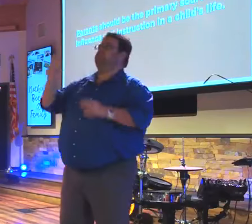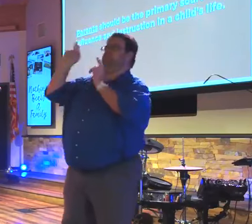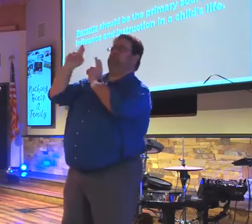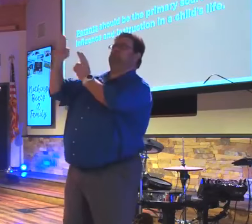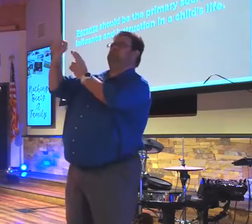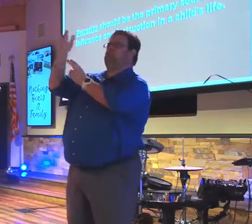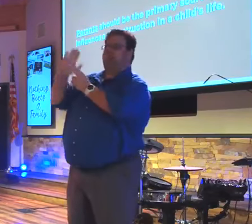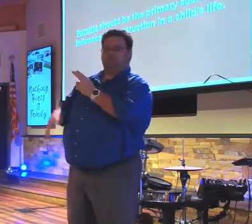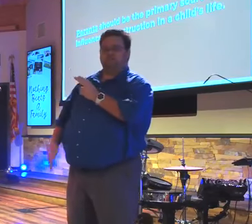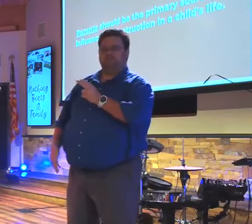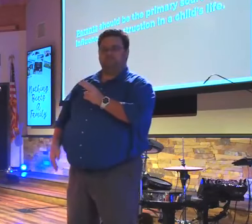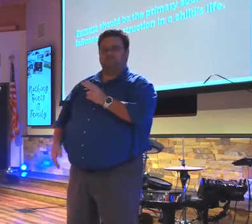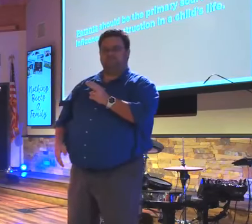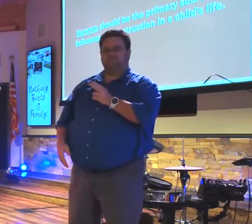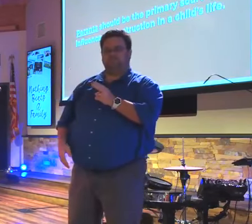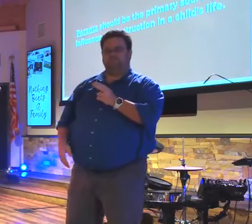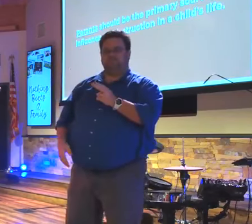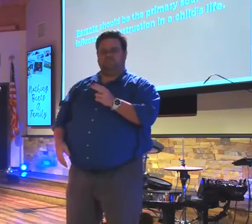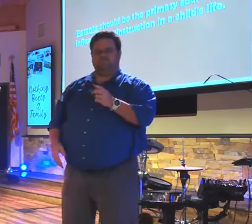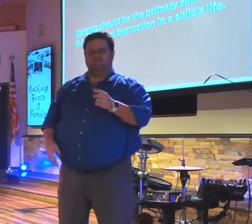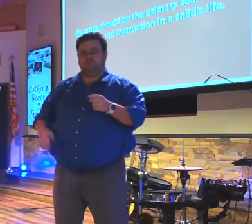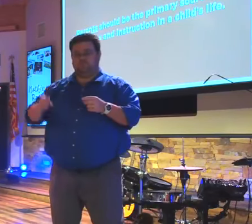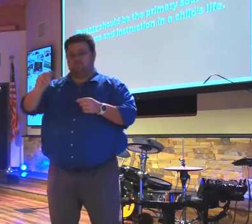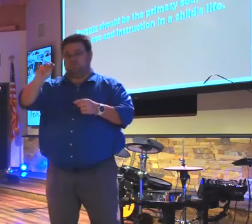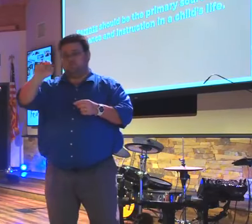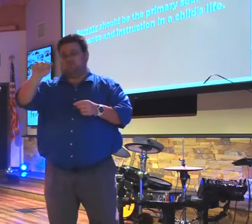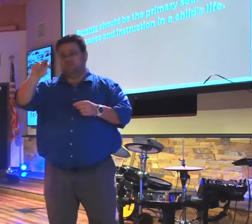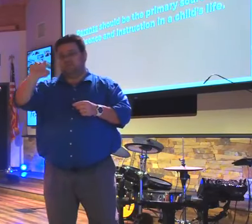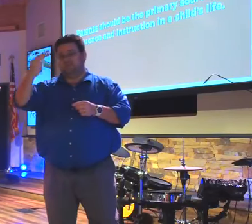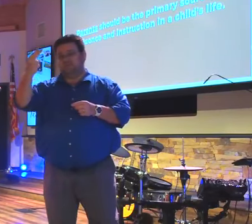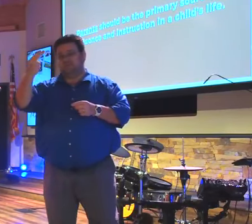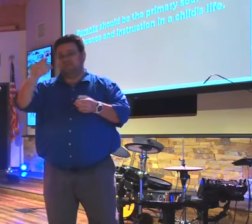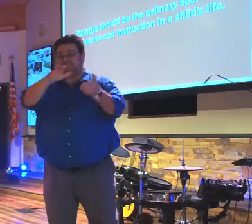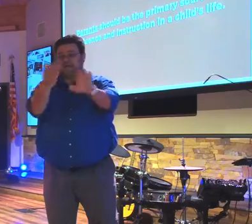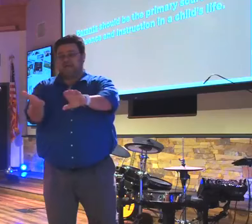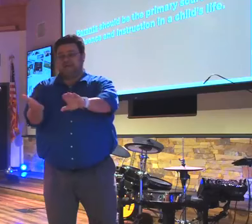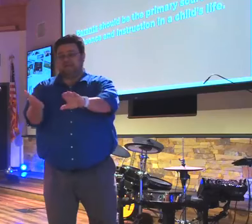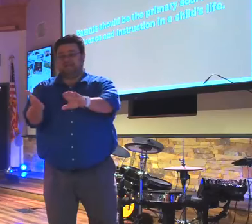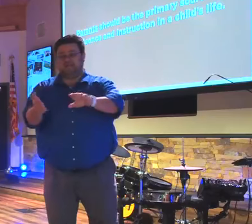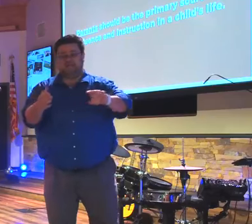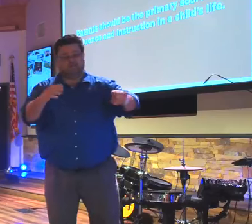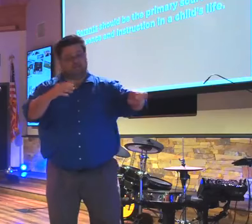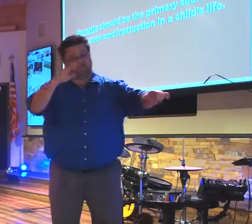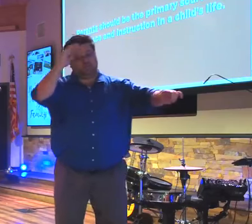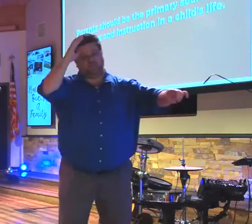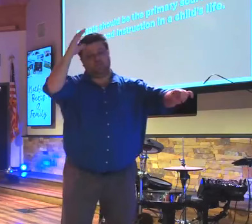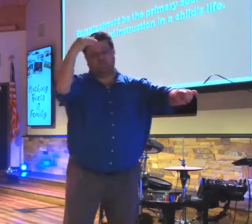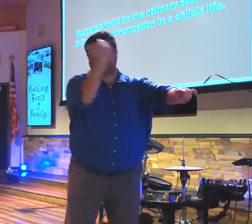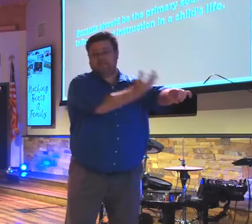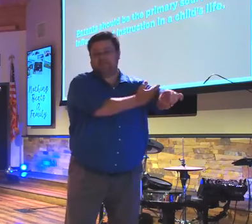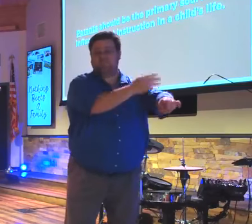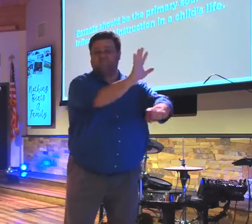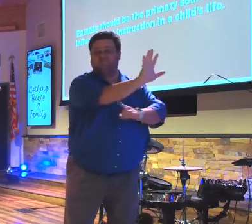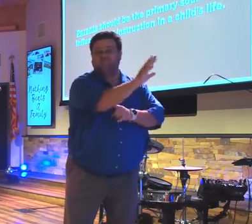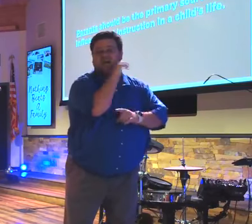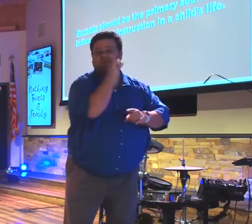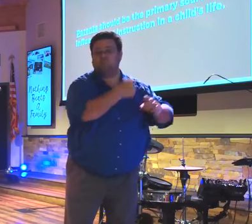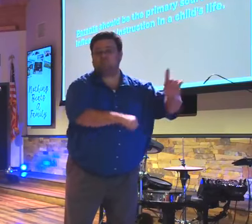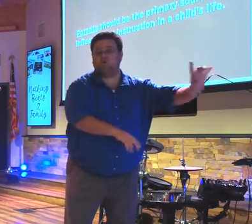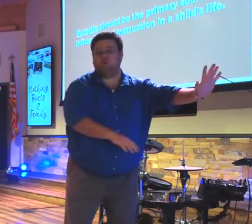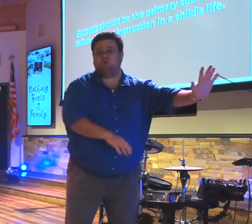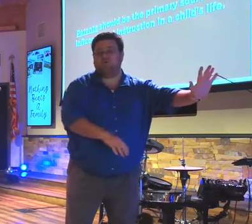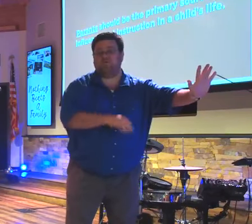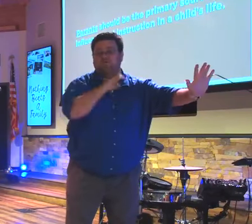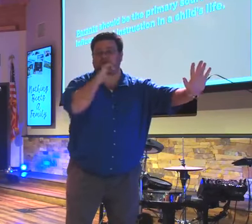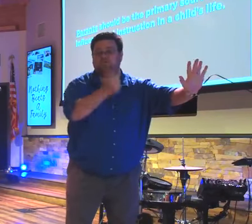died, Josiah would have been about 5. So, and Josiah took the throne when he was 8 years old. So